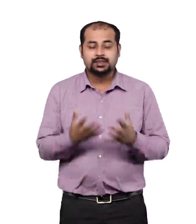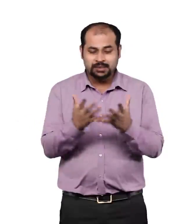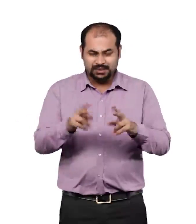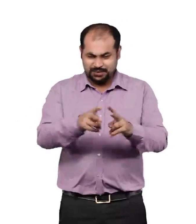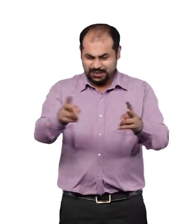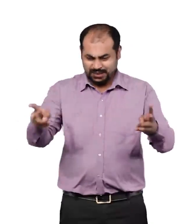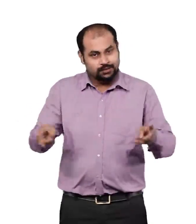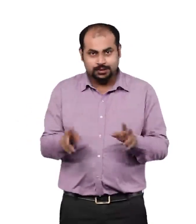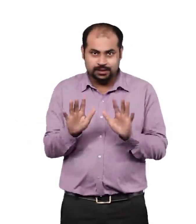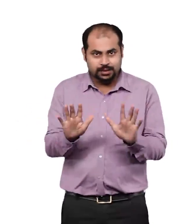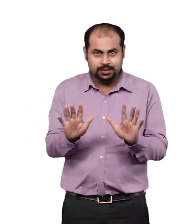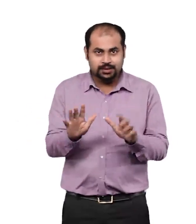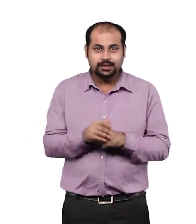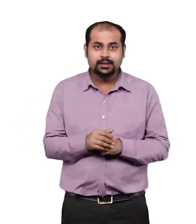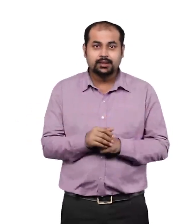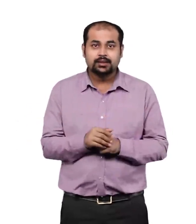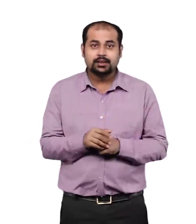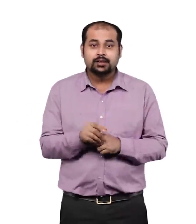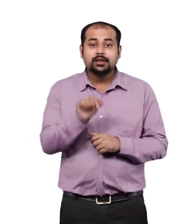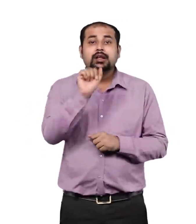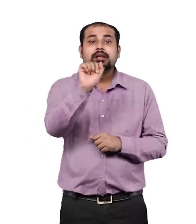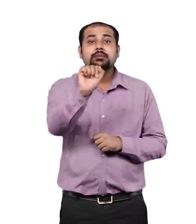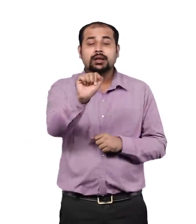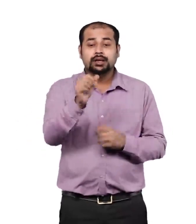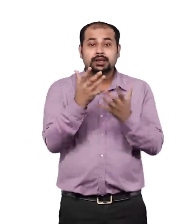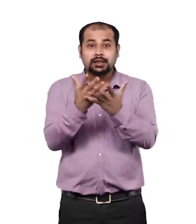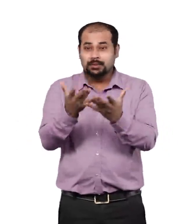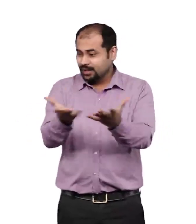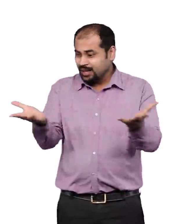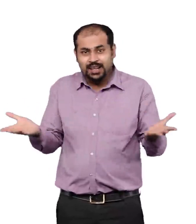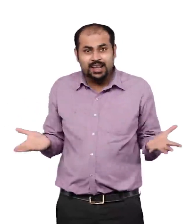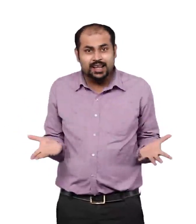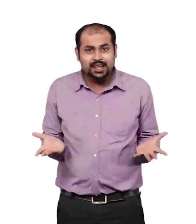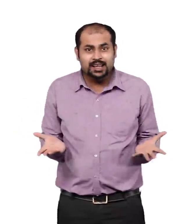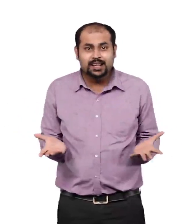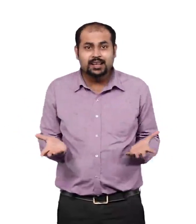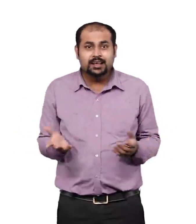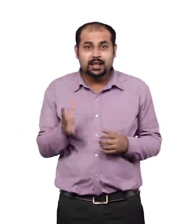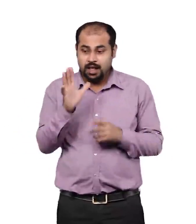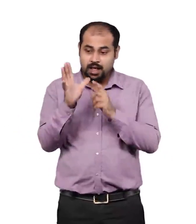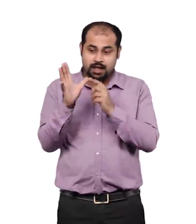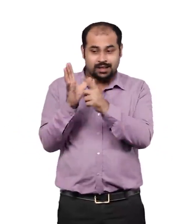Which things around you are less than your handspan? Name them.